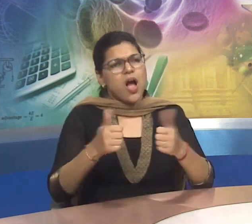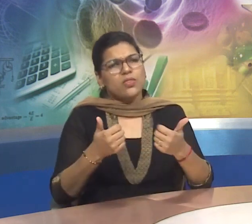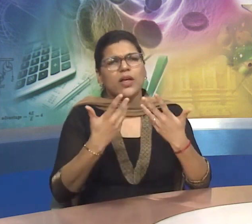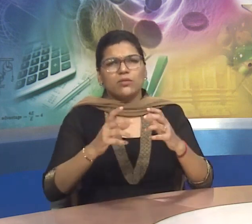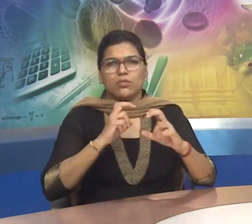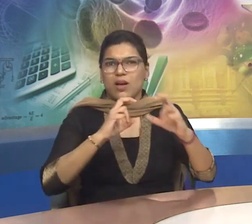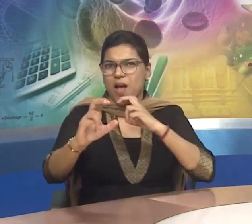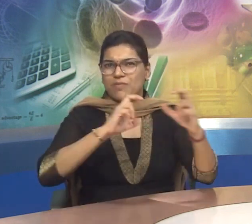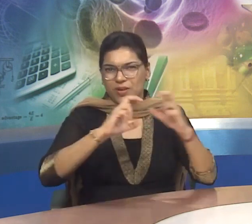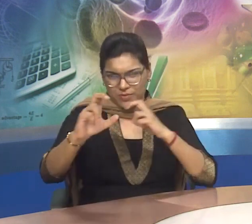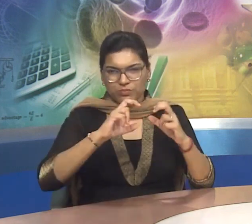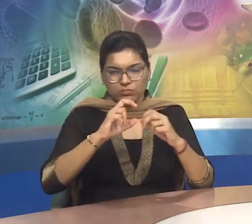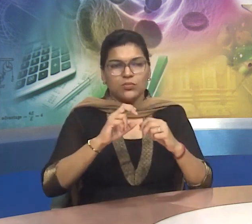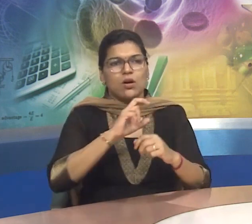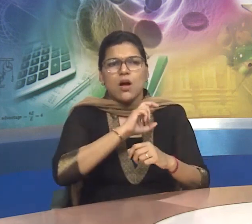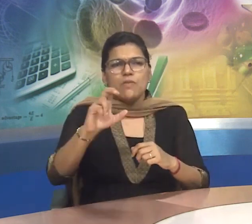This word is access.